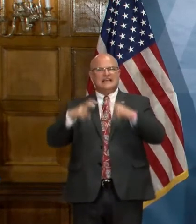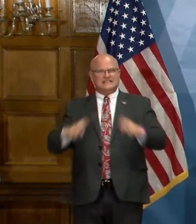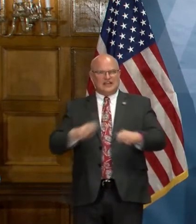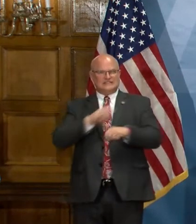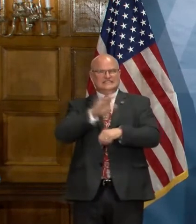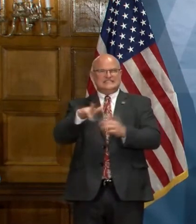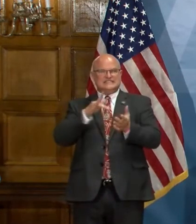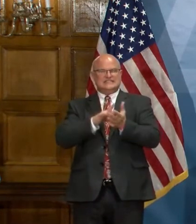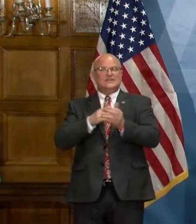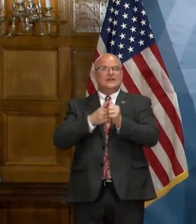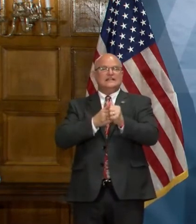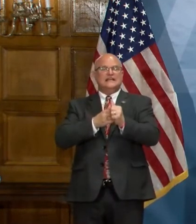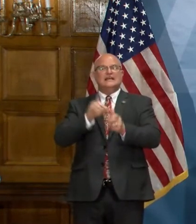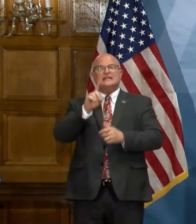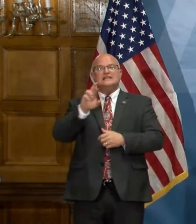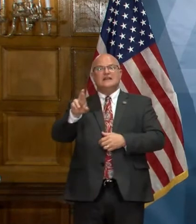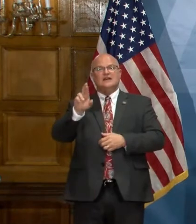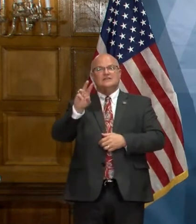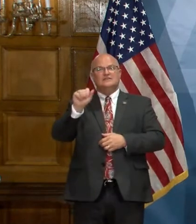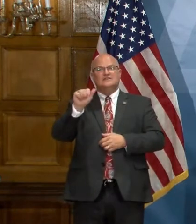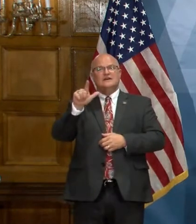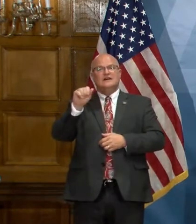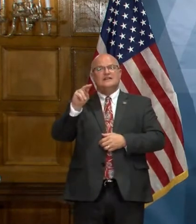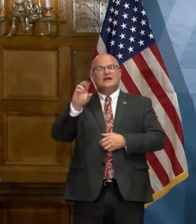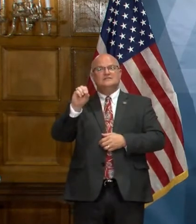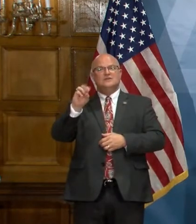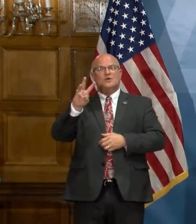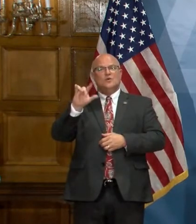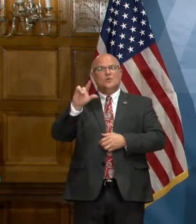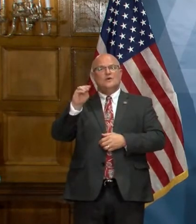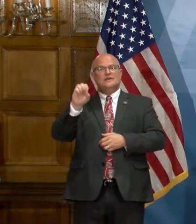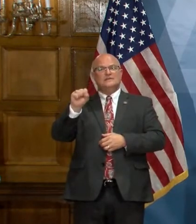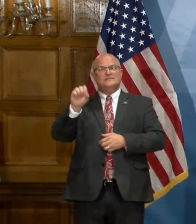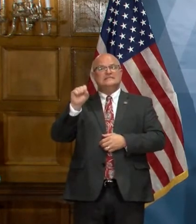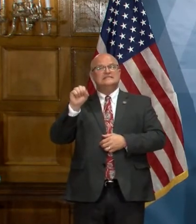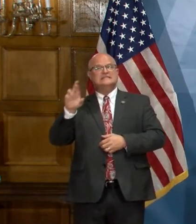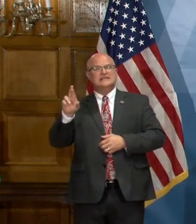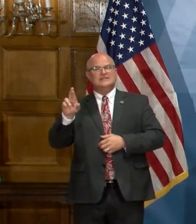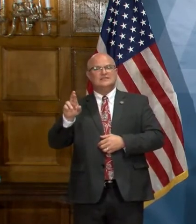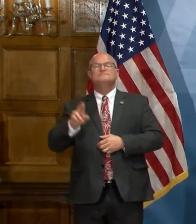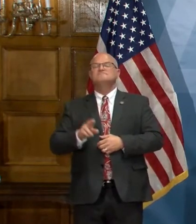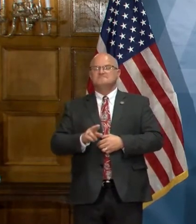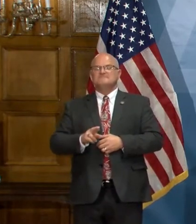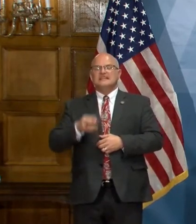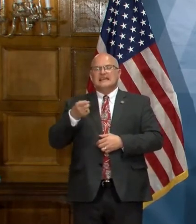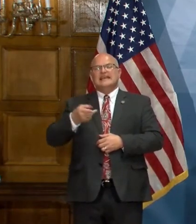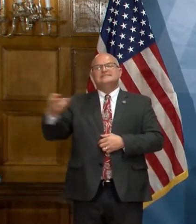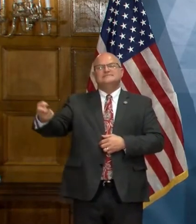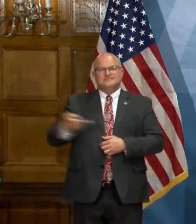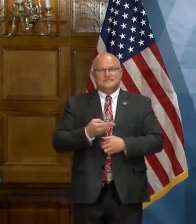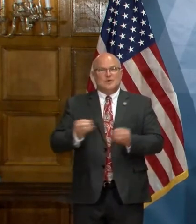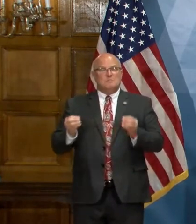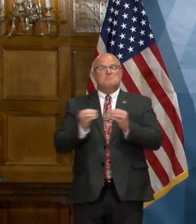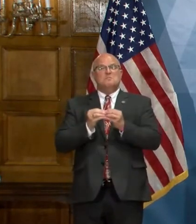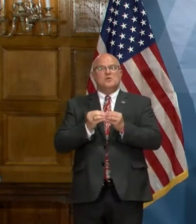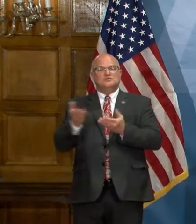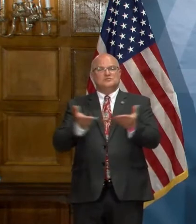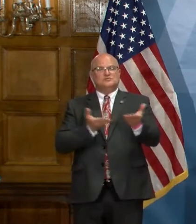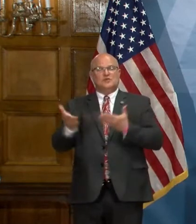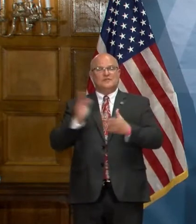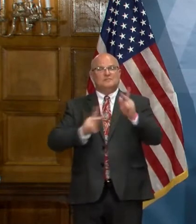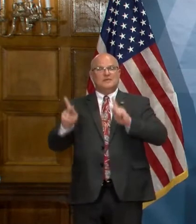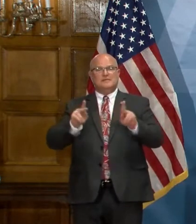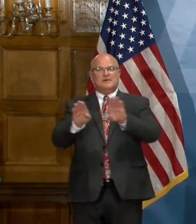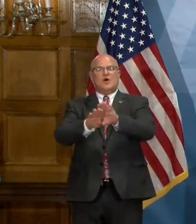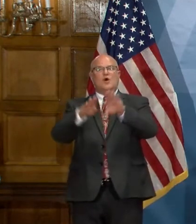Center led by Dr. Alonzo Williams Sr. Dr. Williams welcomed the opportunity to further serve the community by